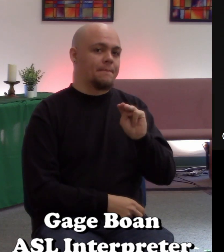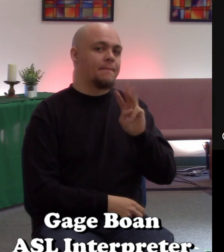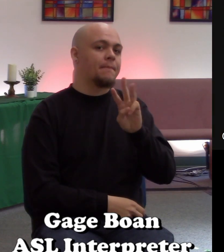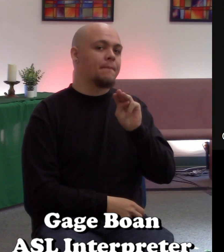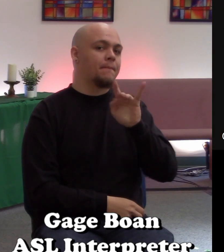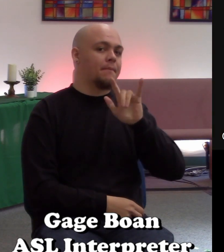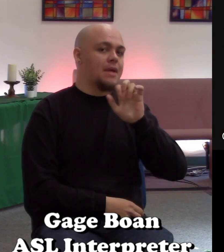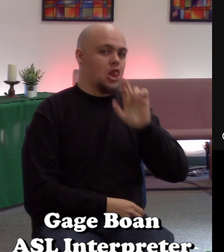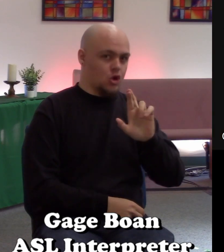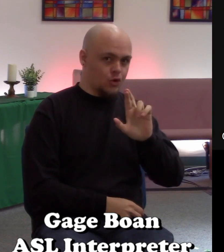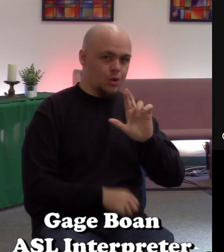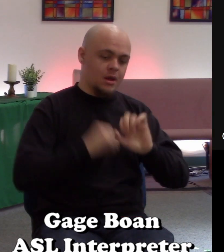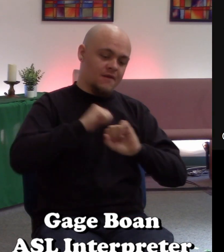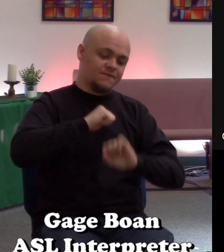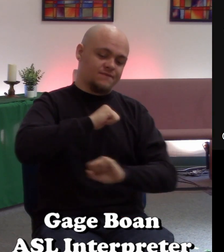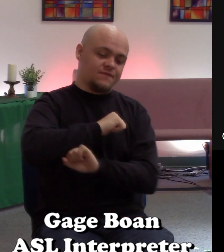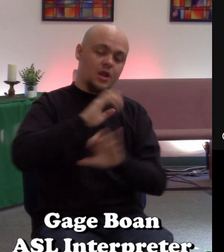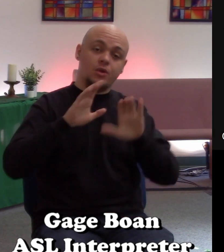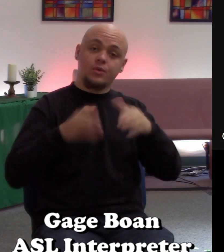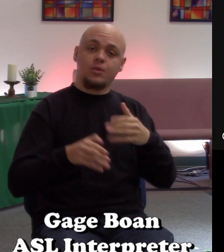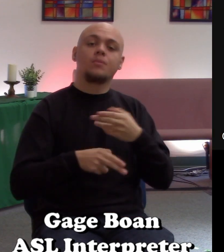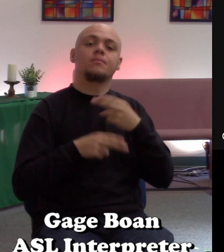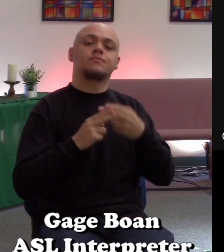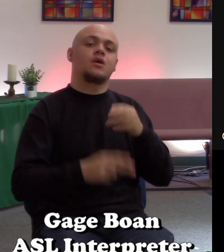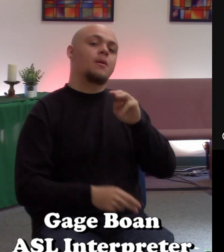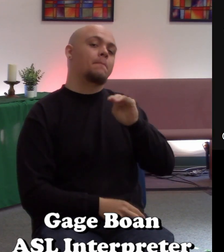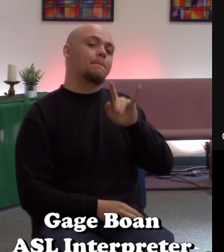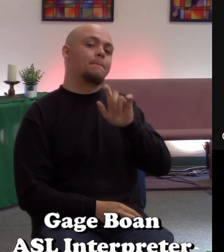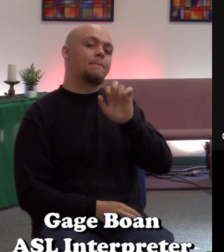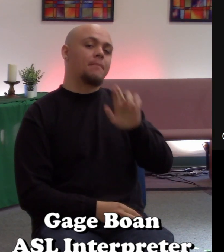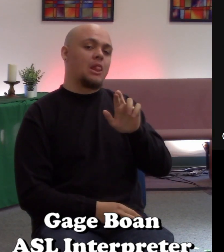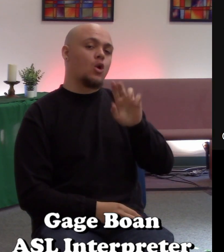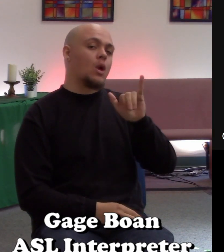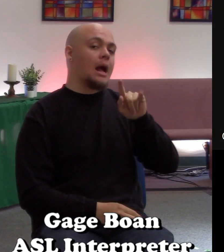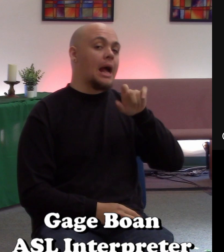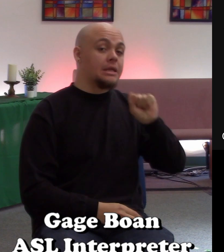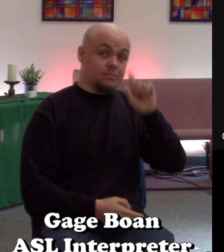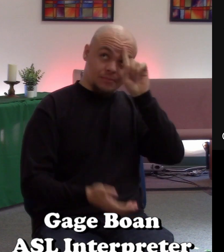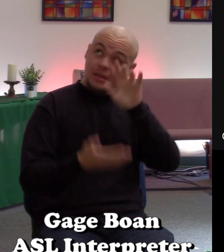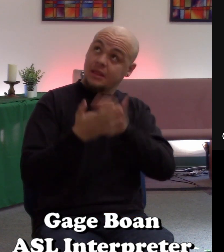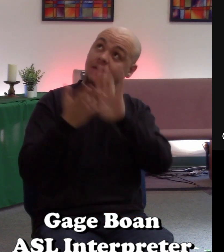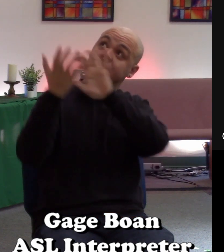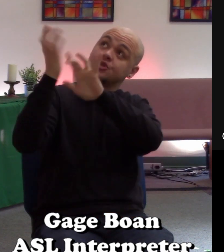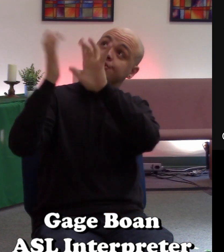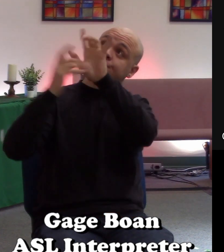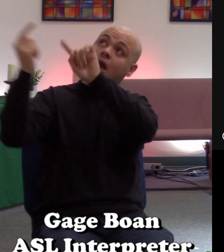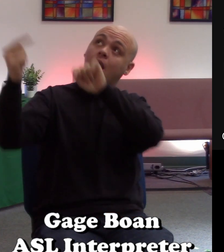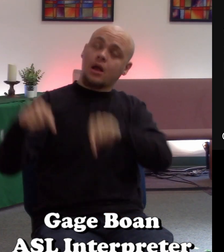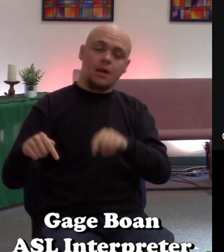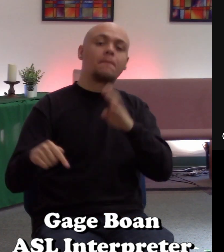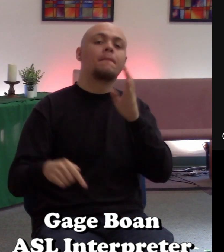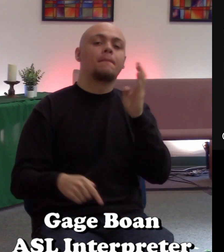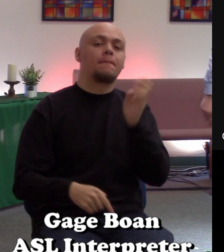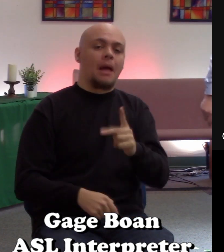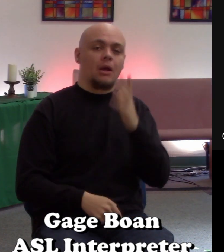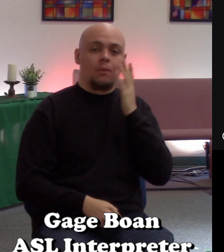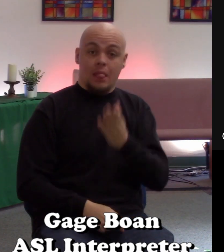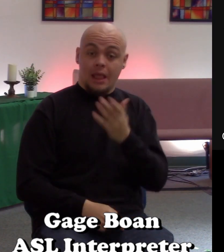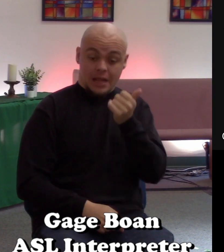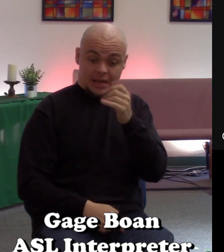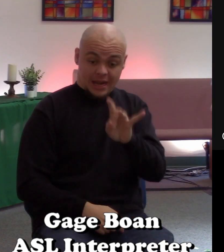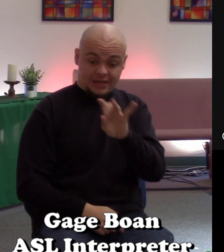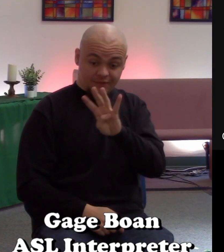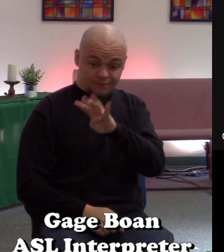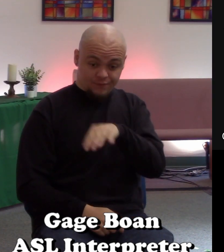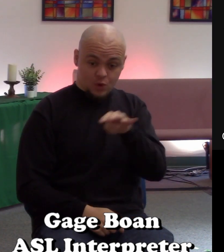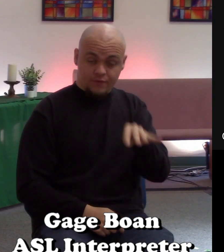Miller, who was the founder of a group called the Millerites, believed that Jesus would come back. And what